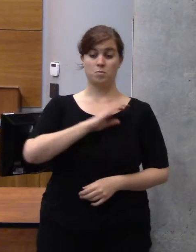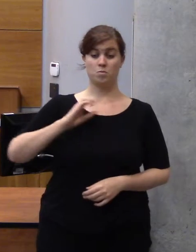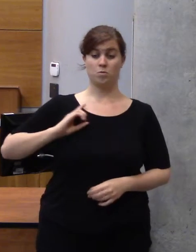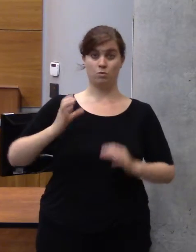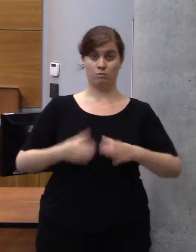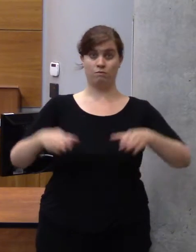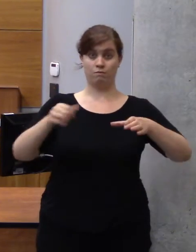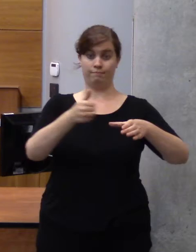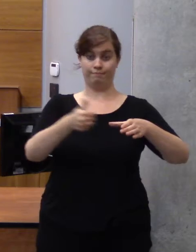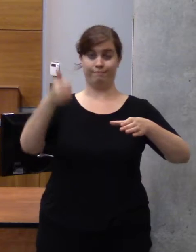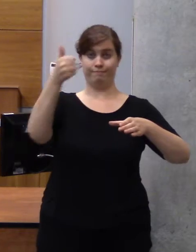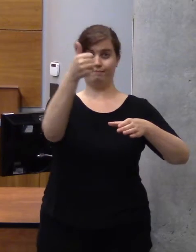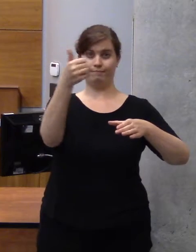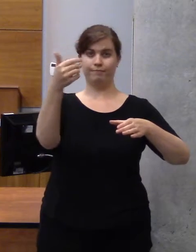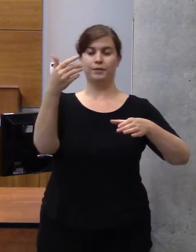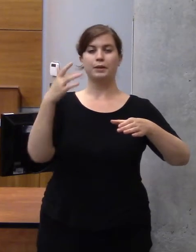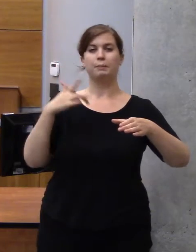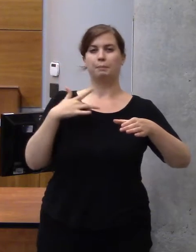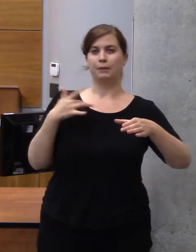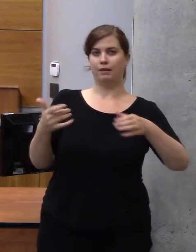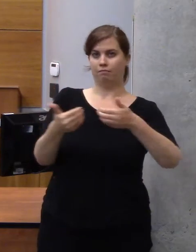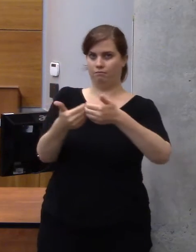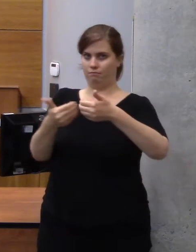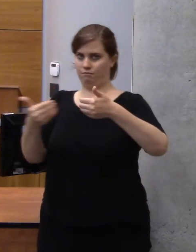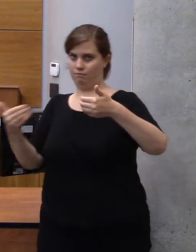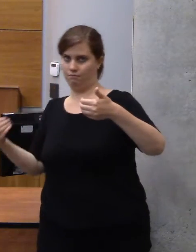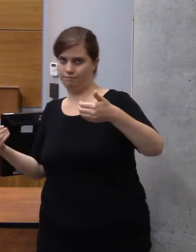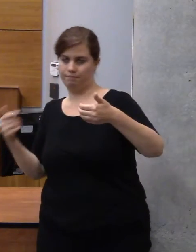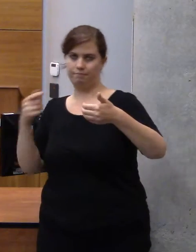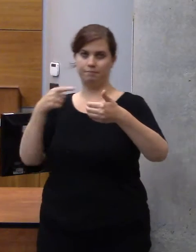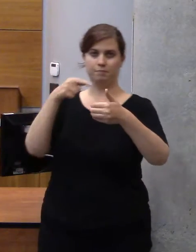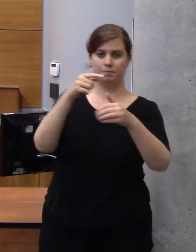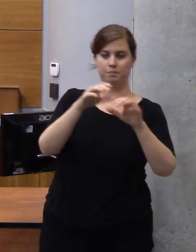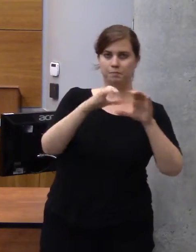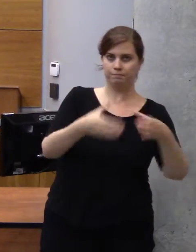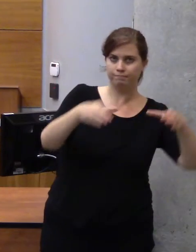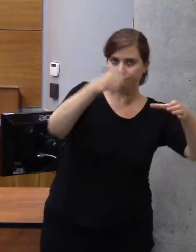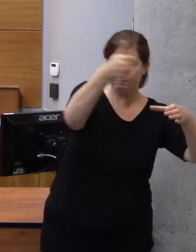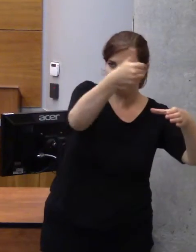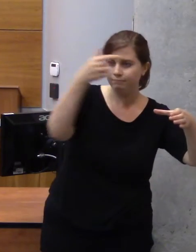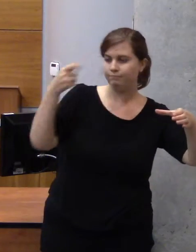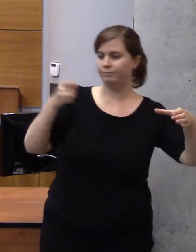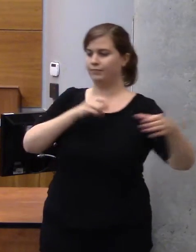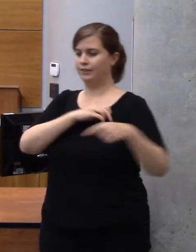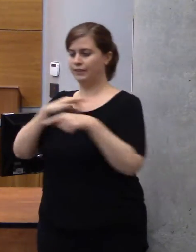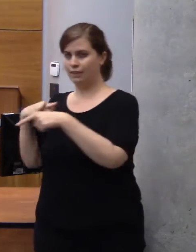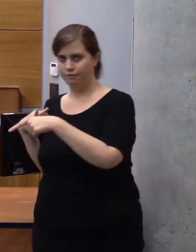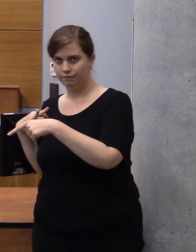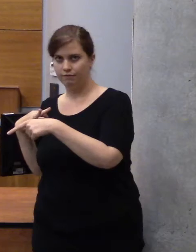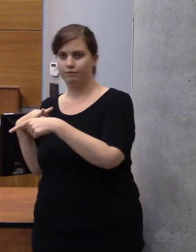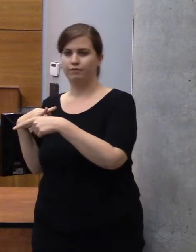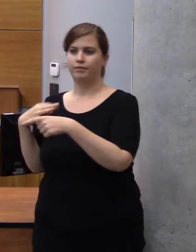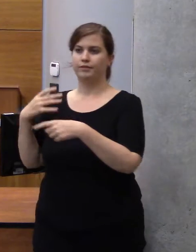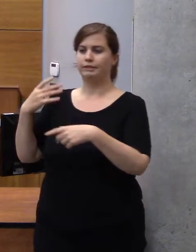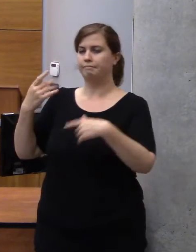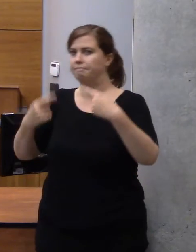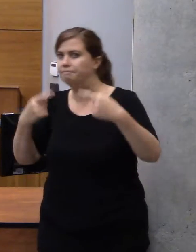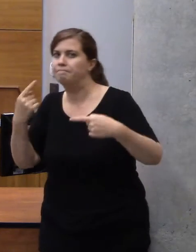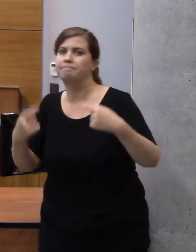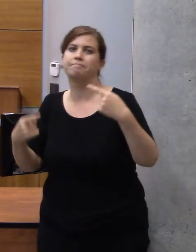one understands the work that the other does. Board members are frustrated because staff don't understand why there isn't enough budgeting, enough funding for